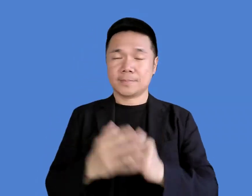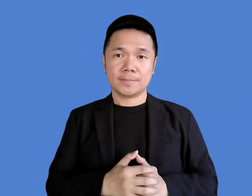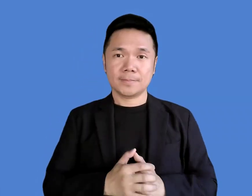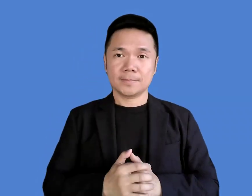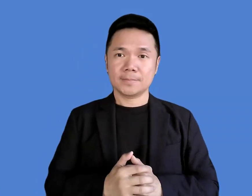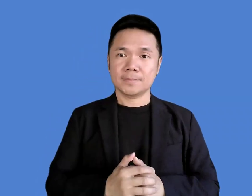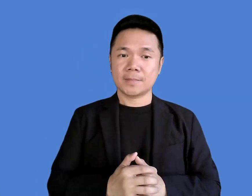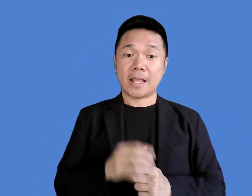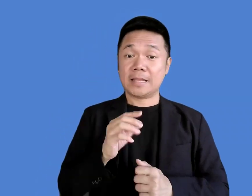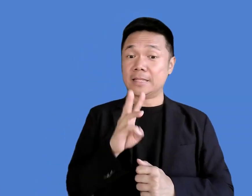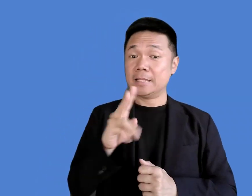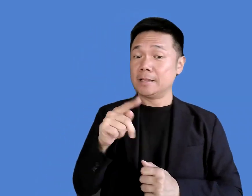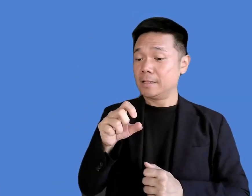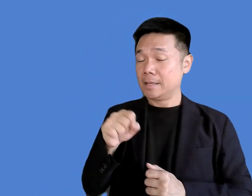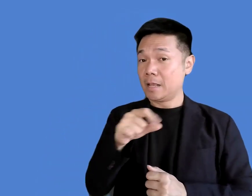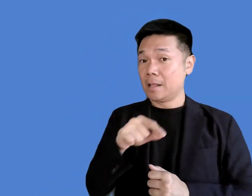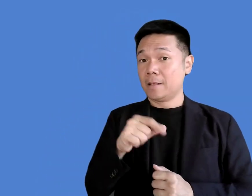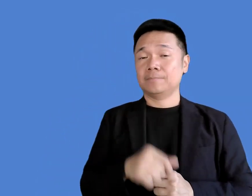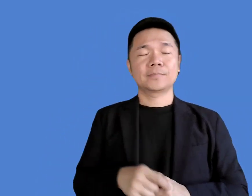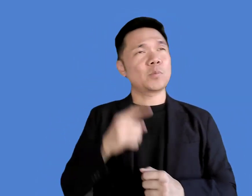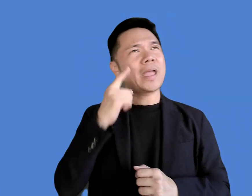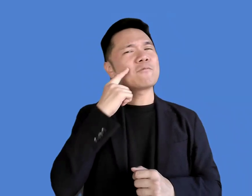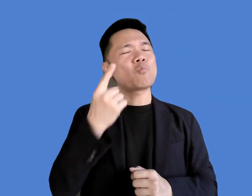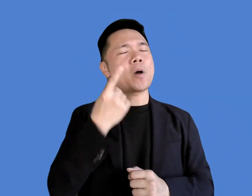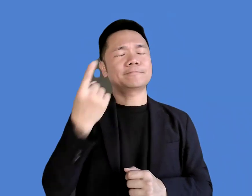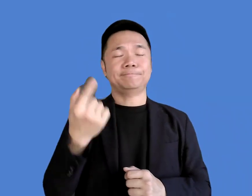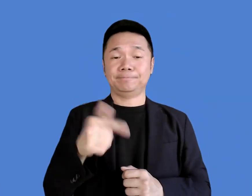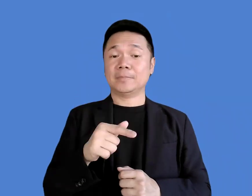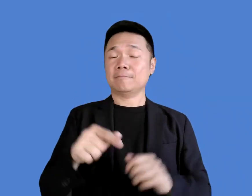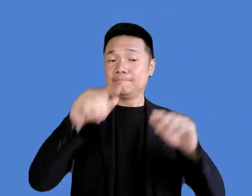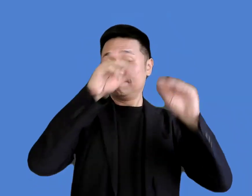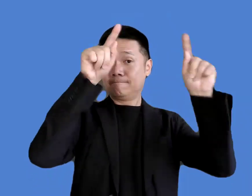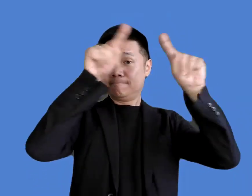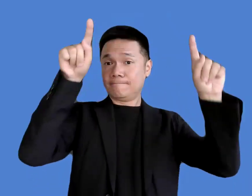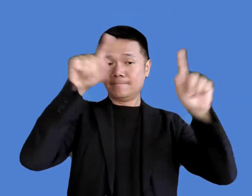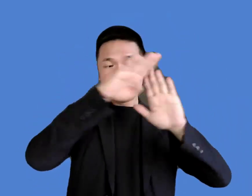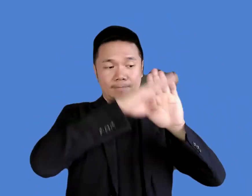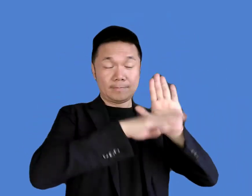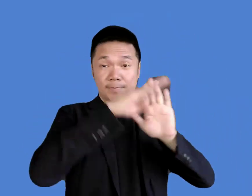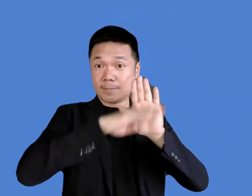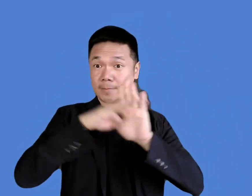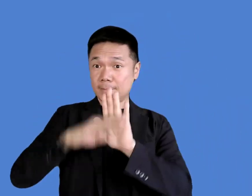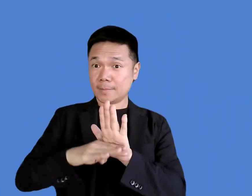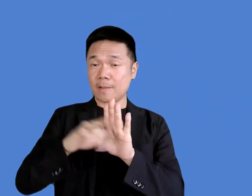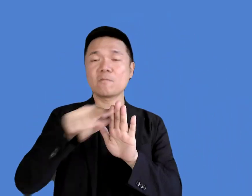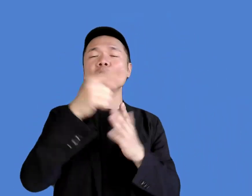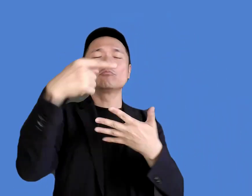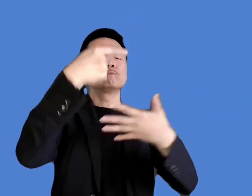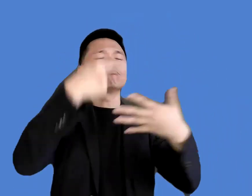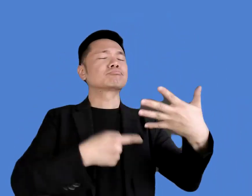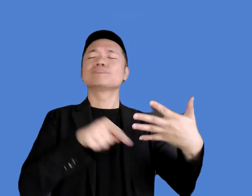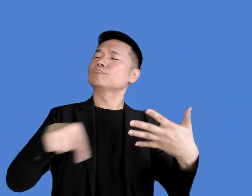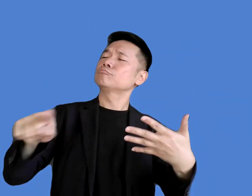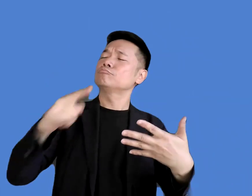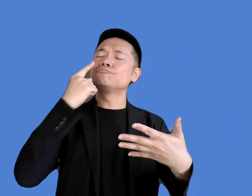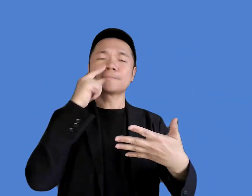published a WEPS transparency and accountability framework, which provides guidance to track and report on your gender metrics that align to all the